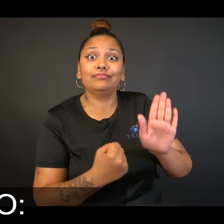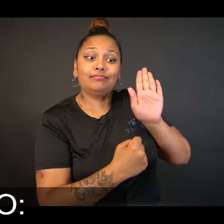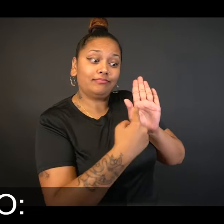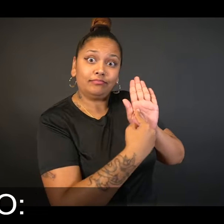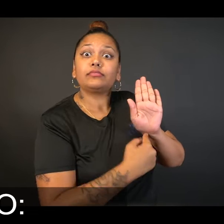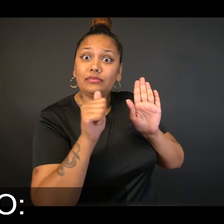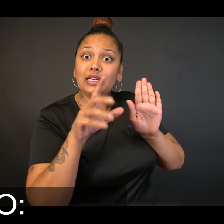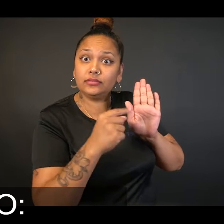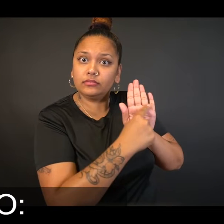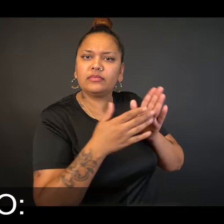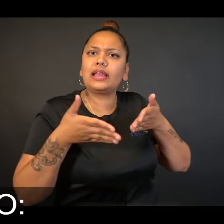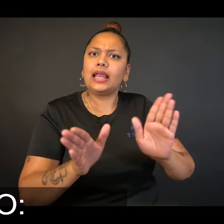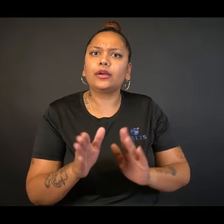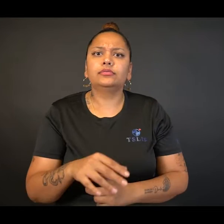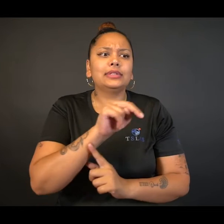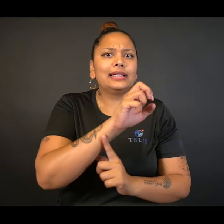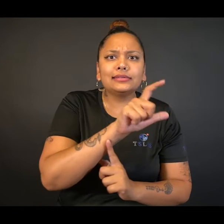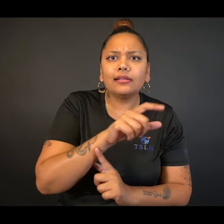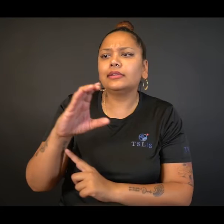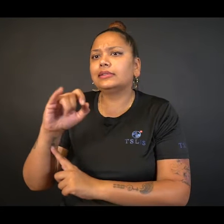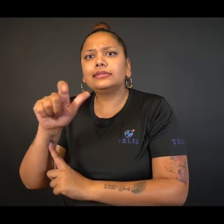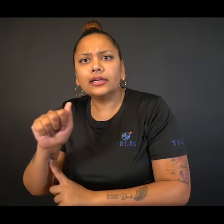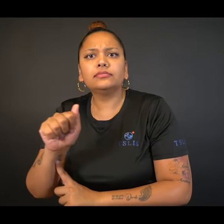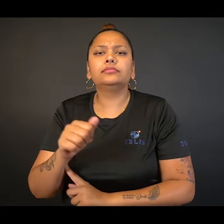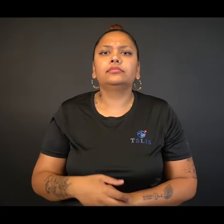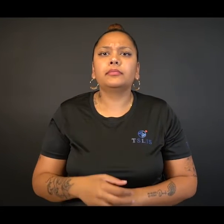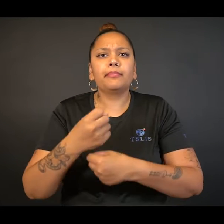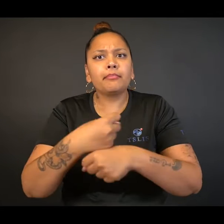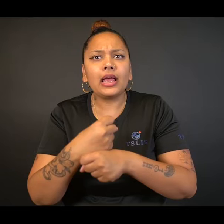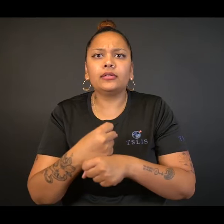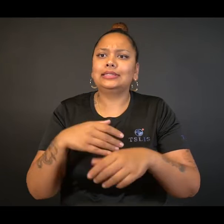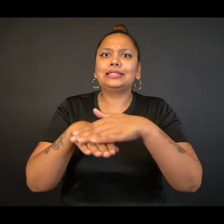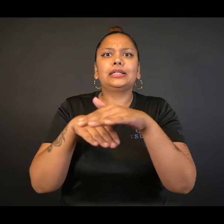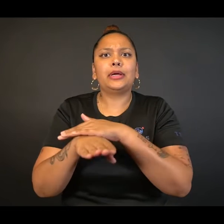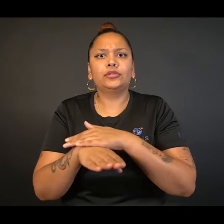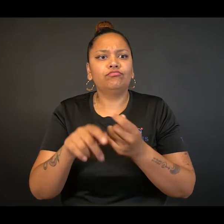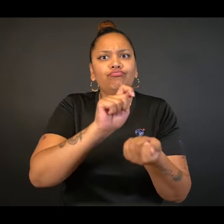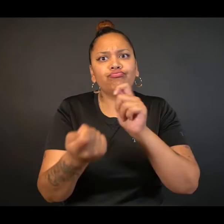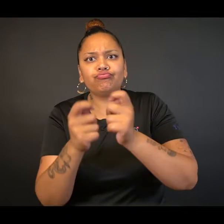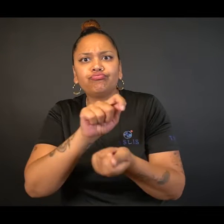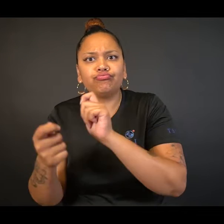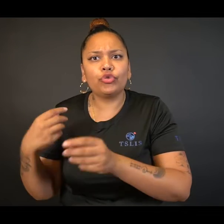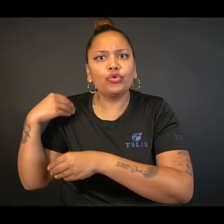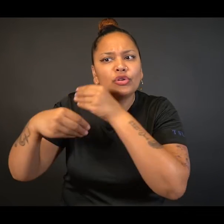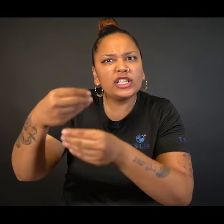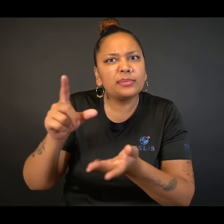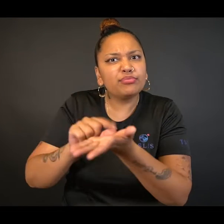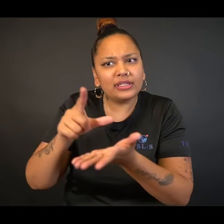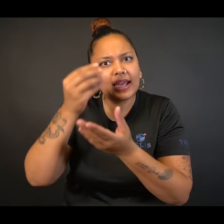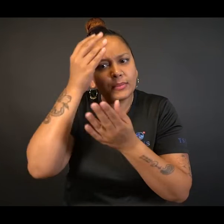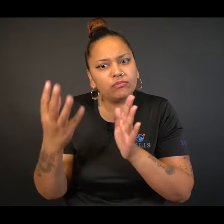Canadian Copyright Act allows organizations like NELS and CELA to create accessible versions of traditional print